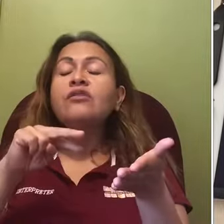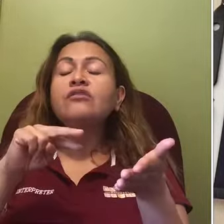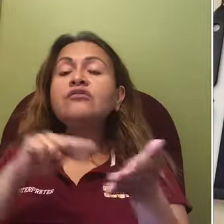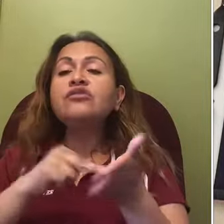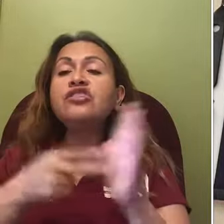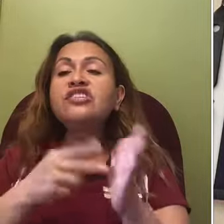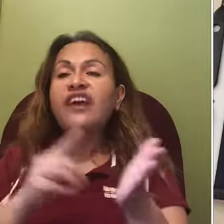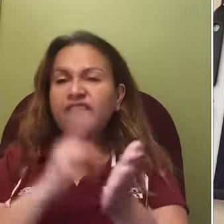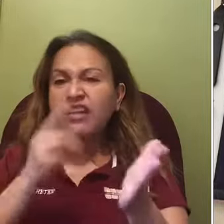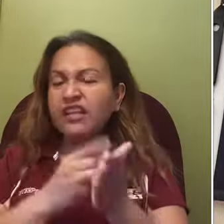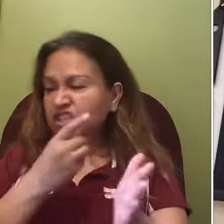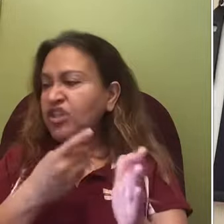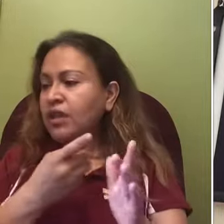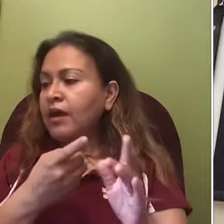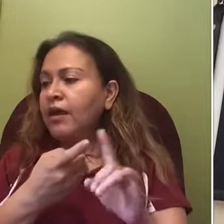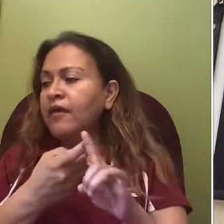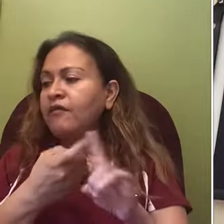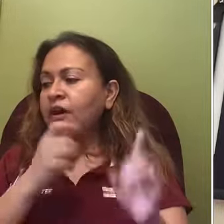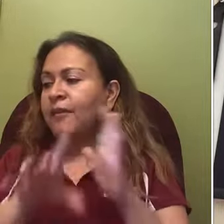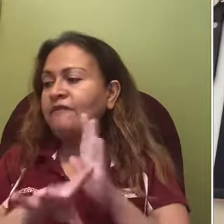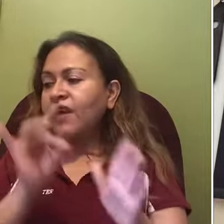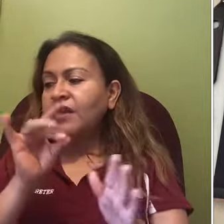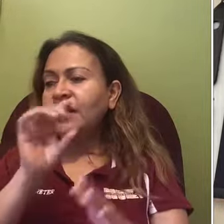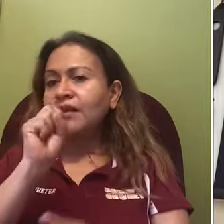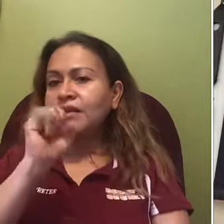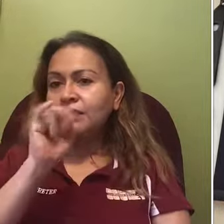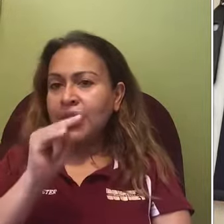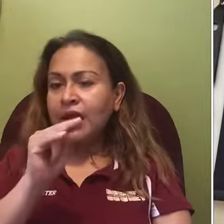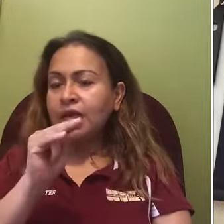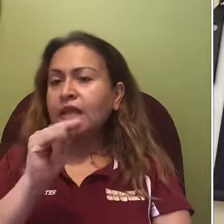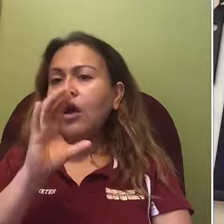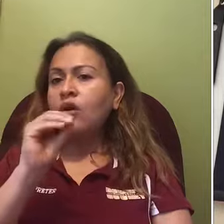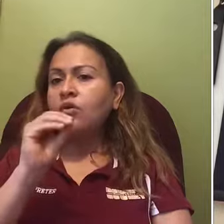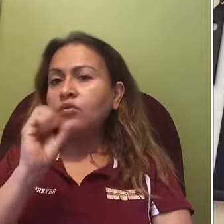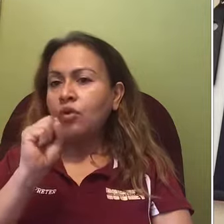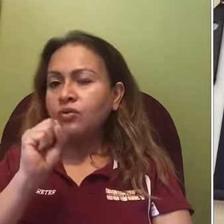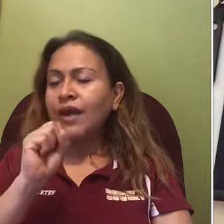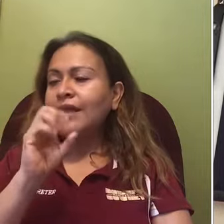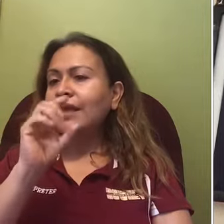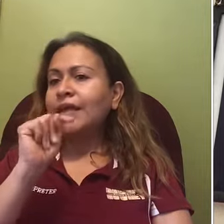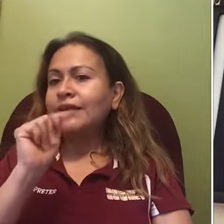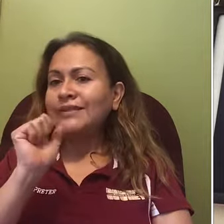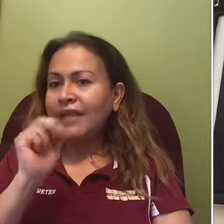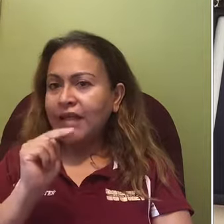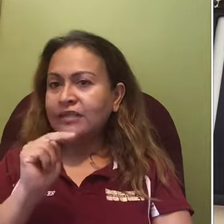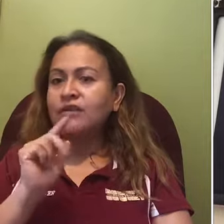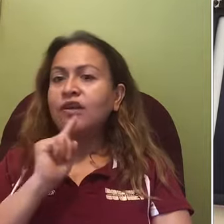the SOHCAHTOA definition for finding the sine, cosine, and tangent of really any angle.